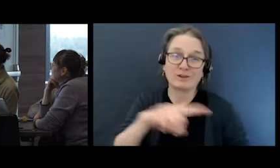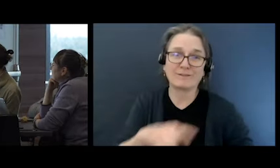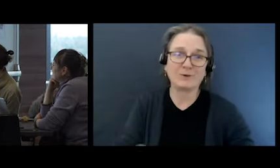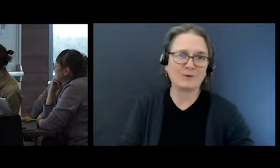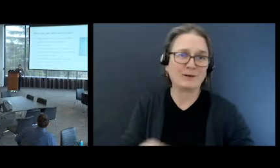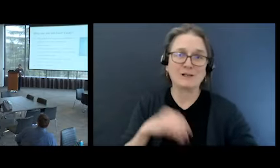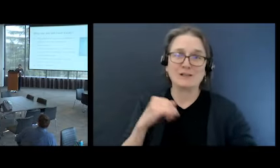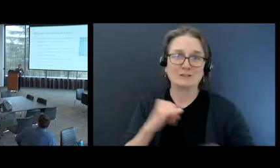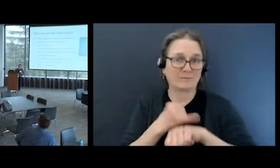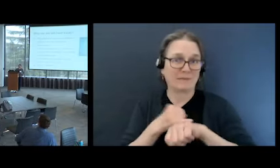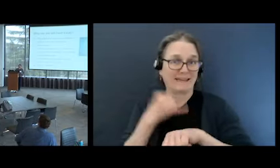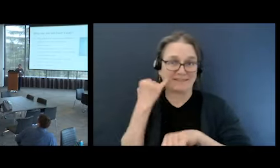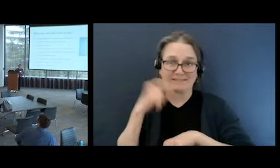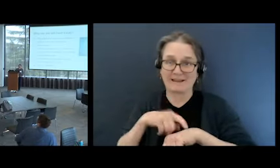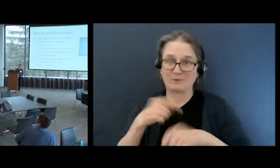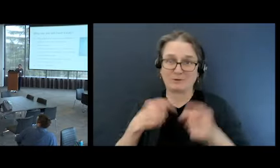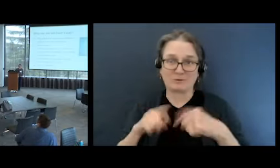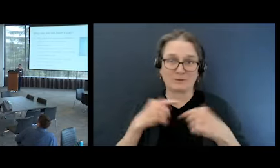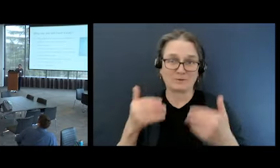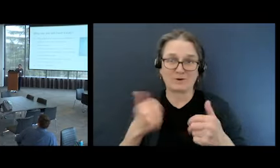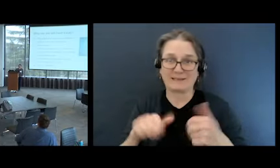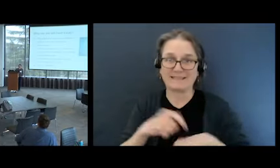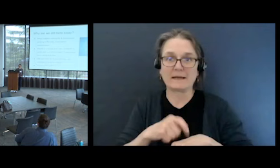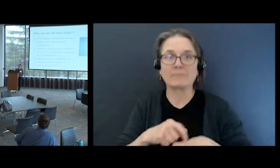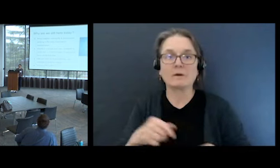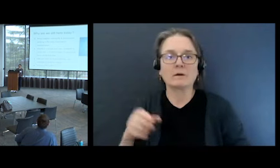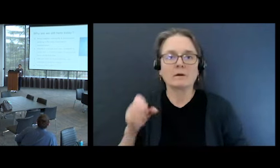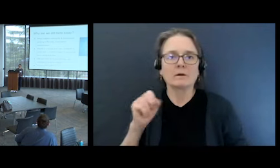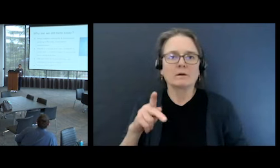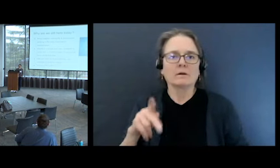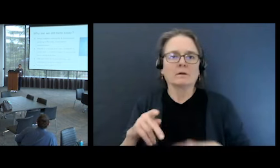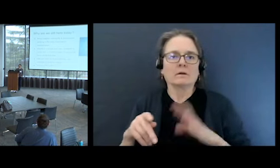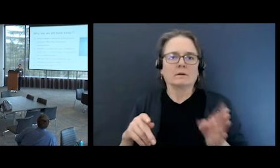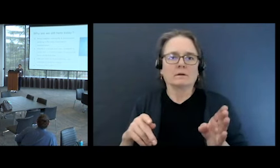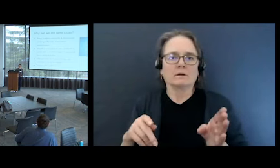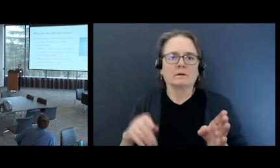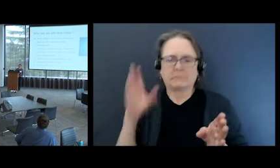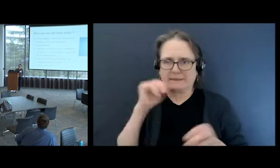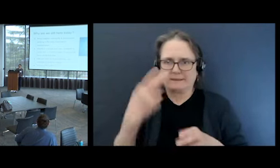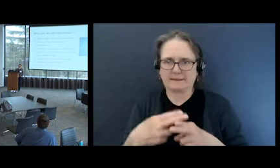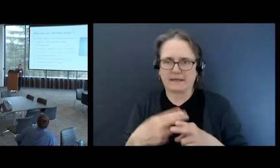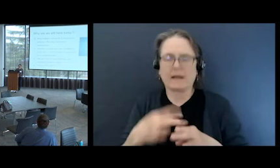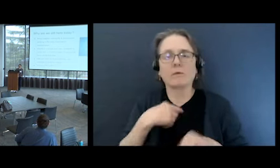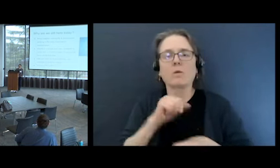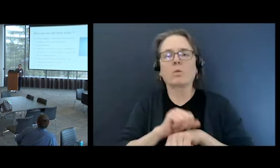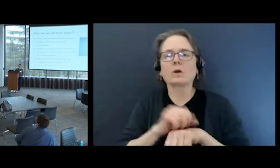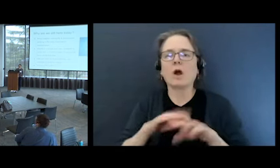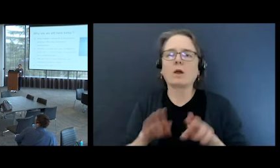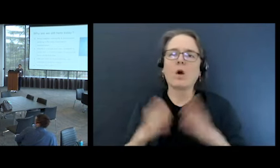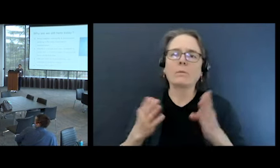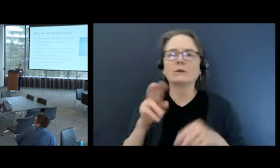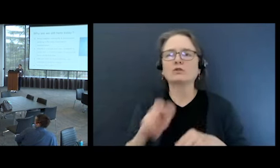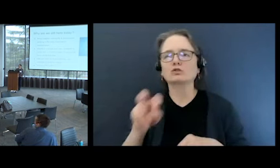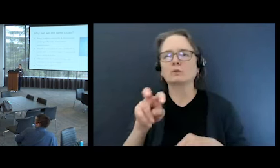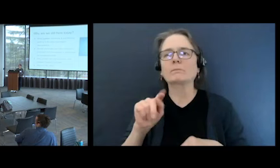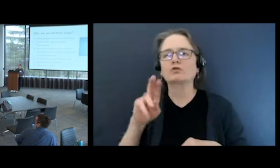Good morning, everyone. I'm John Campbell with Arcadis IBI Group. I work on Open Trip Planner. And I think why I'm here today is I want to kind of step outside of